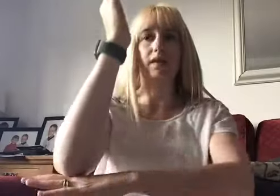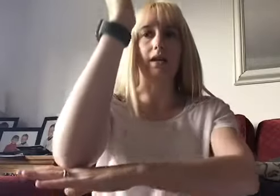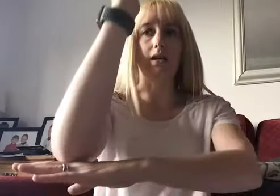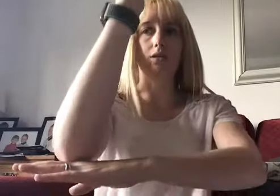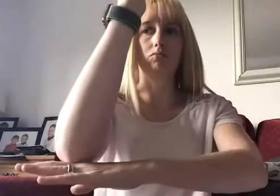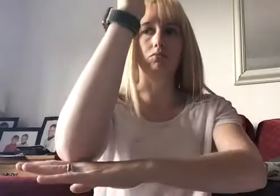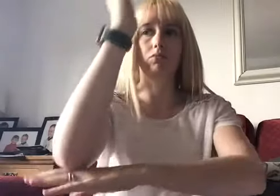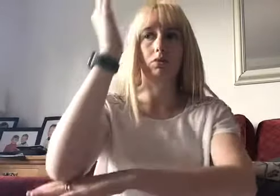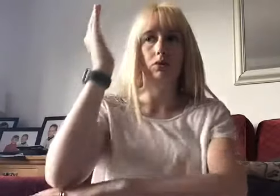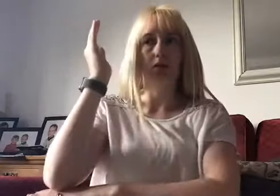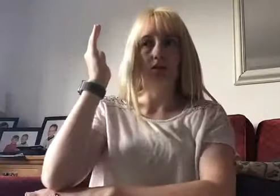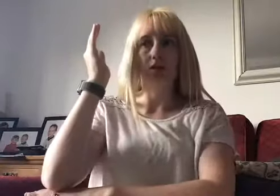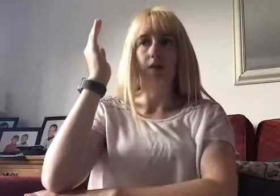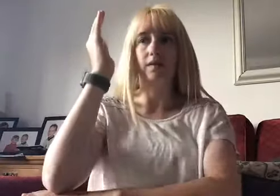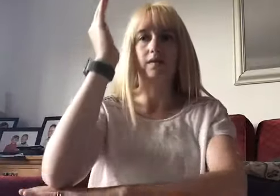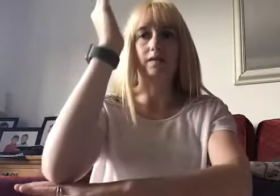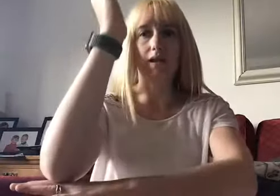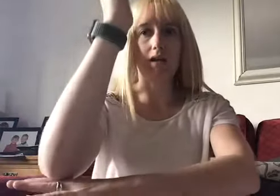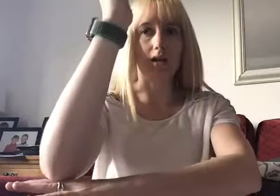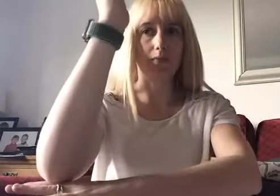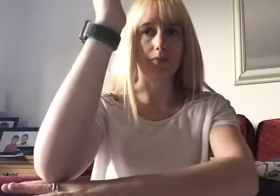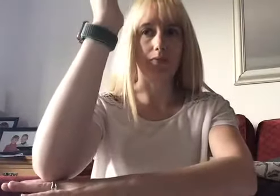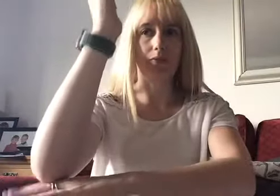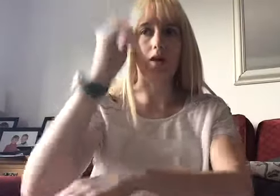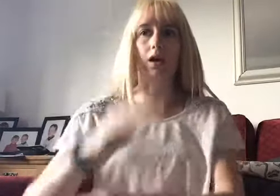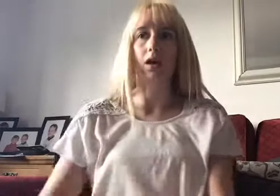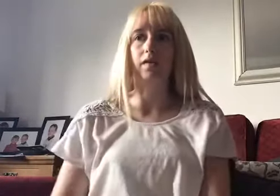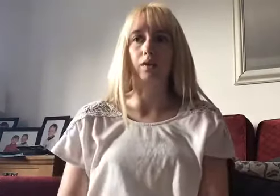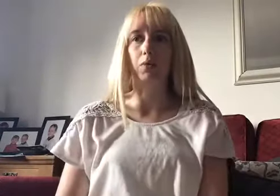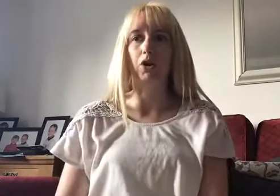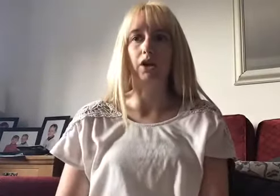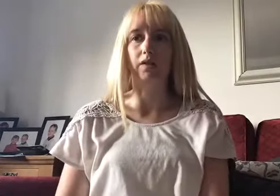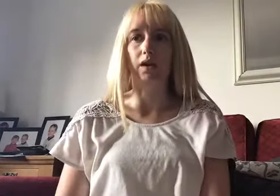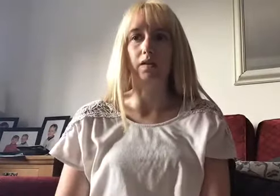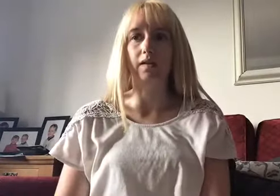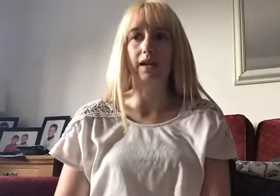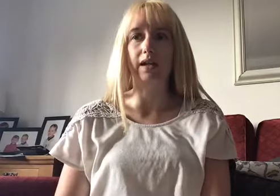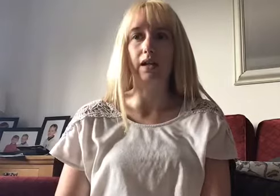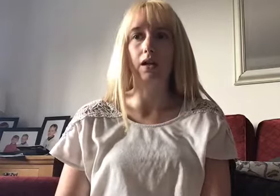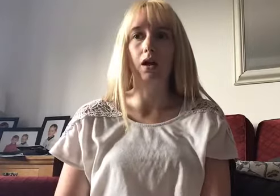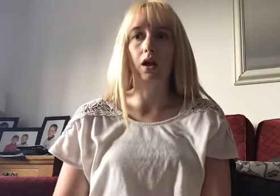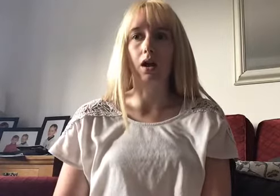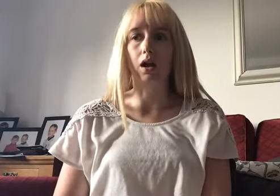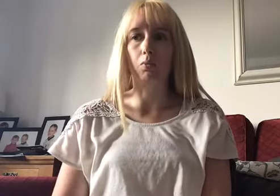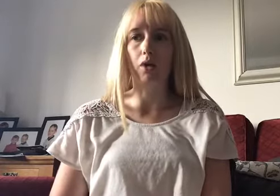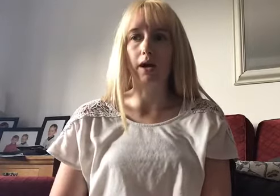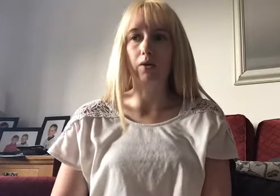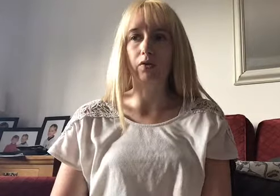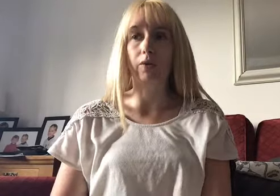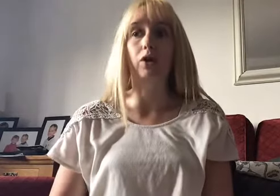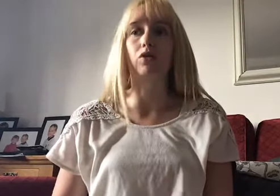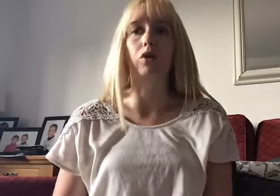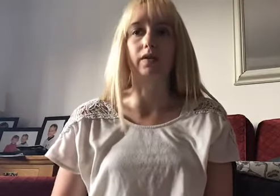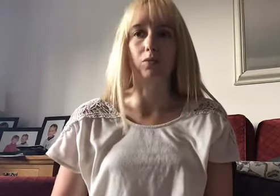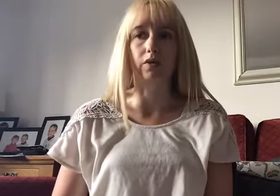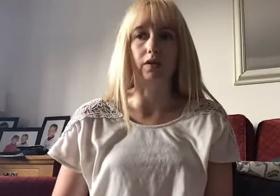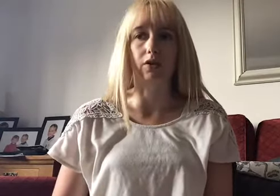Sailing, sailing. So we might like to go sailing. What else have we know? Oh, I'll tell you what's another good